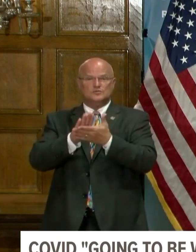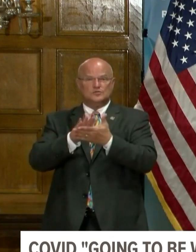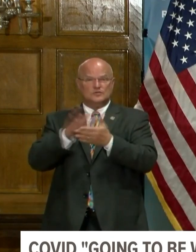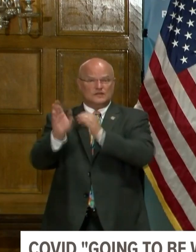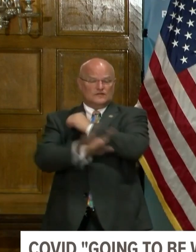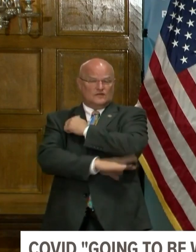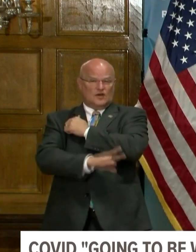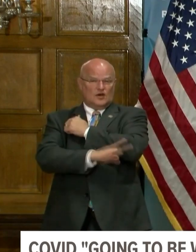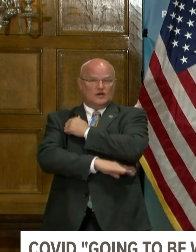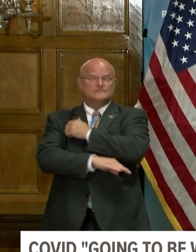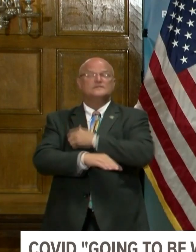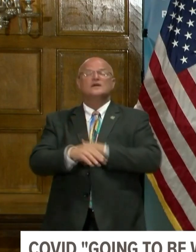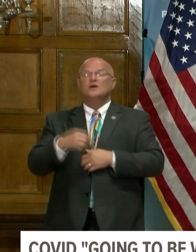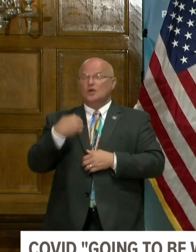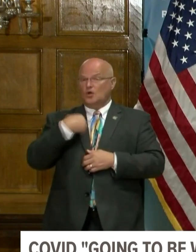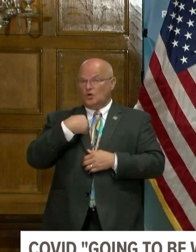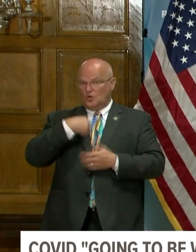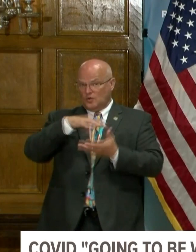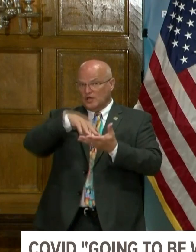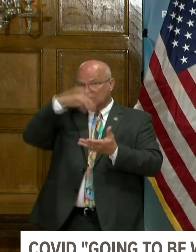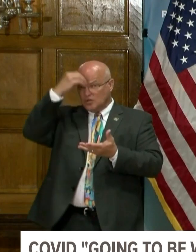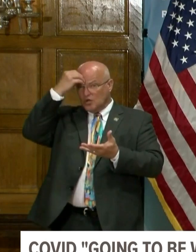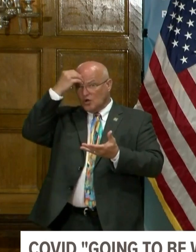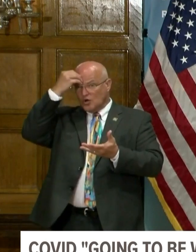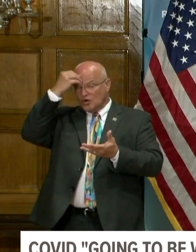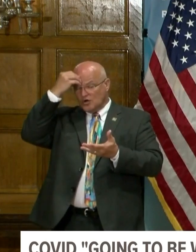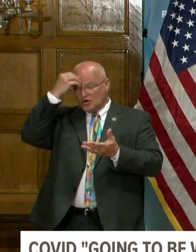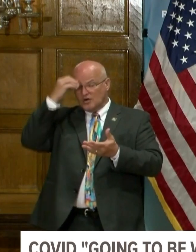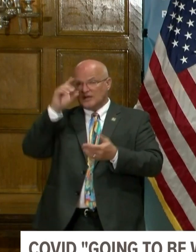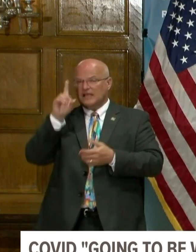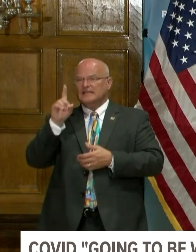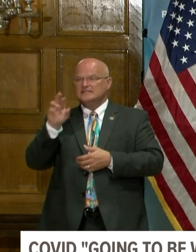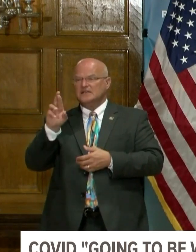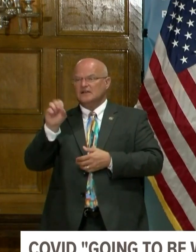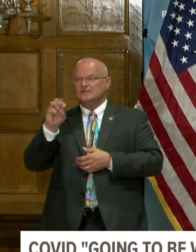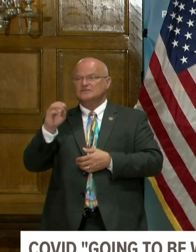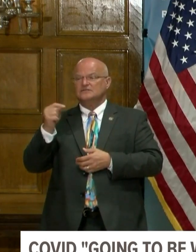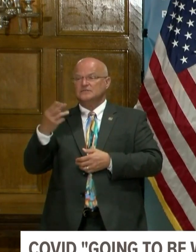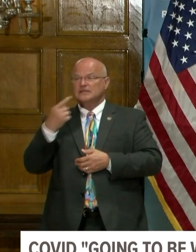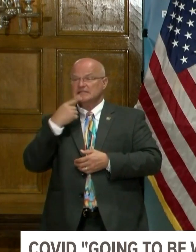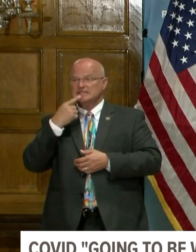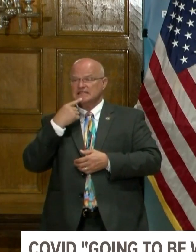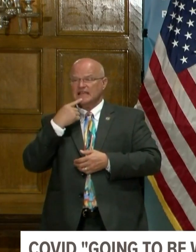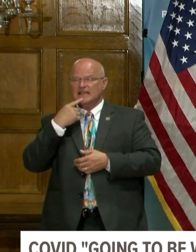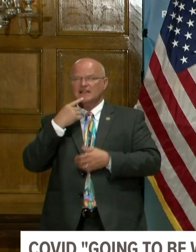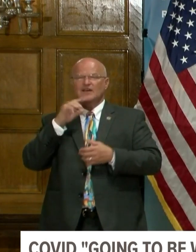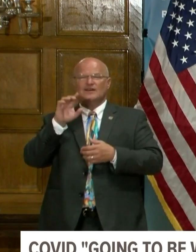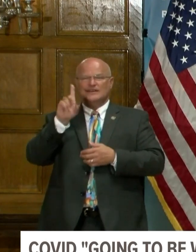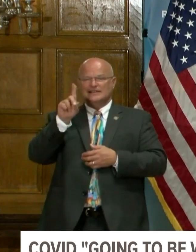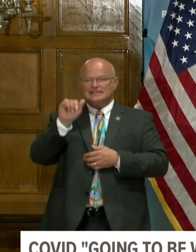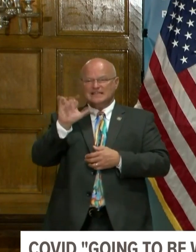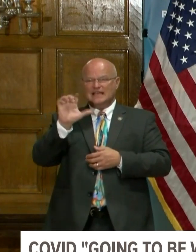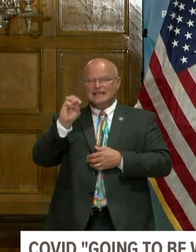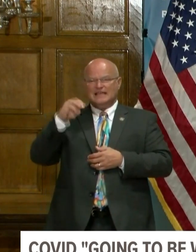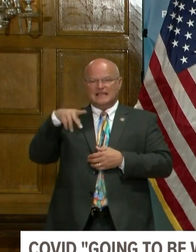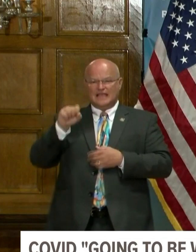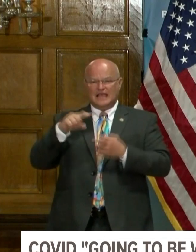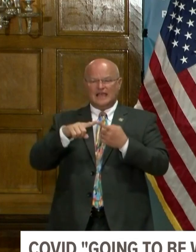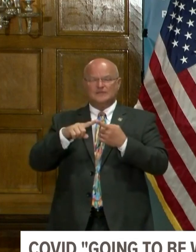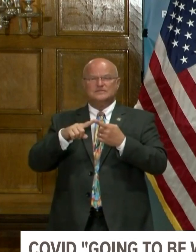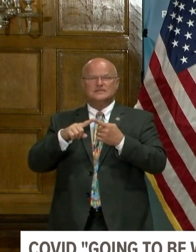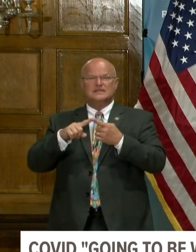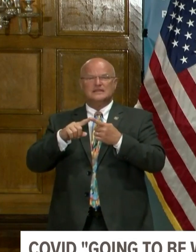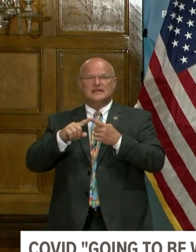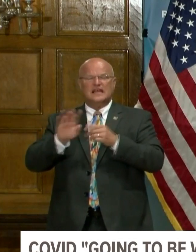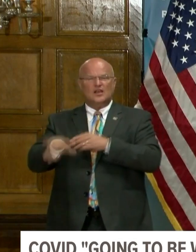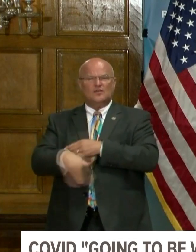year. And we're going to learn, as Dr. Smith has pointed out, from our experience this summer with day camps, with children being together